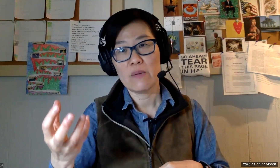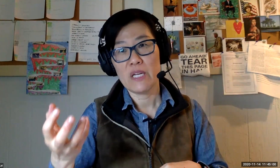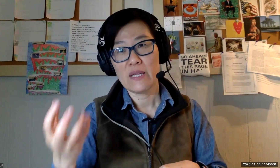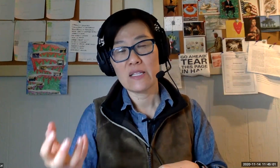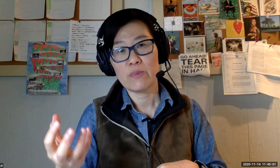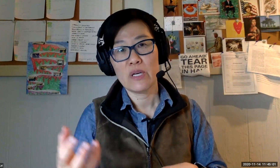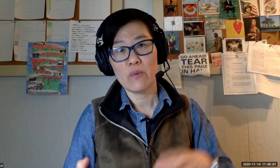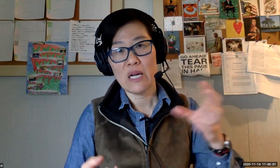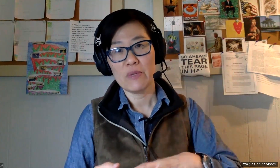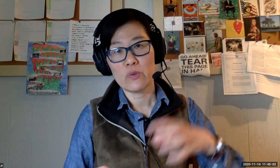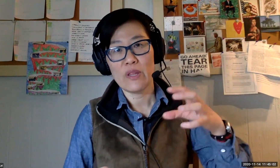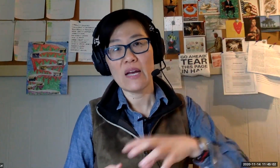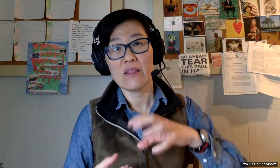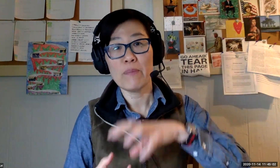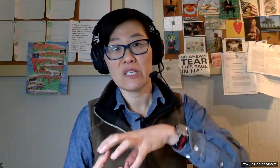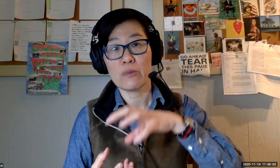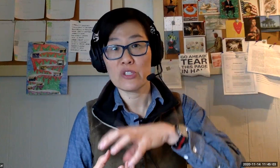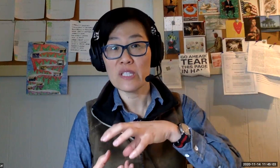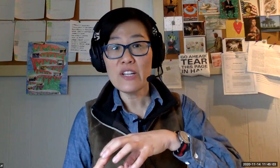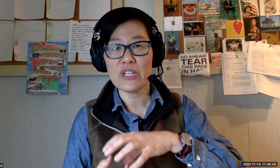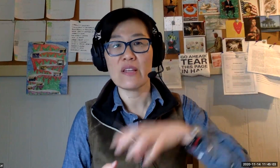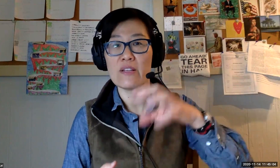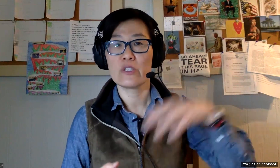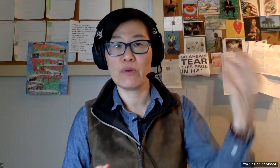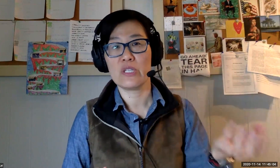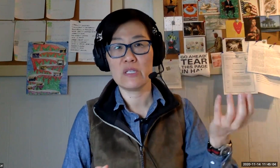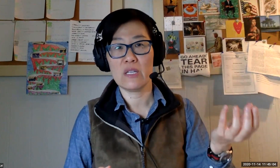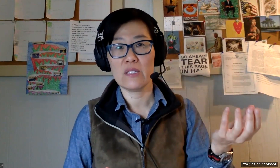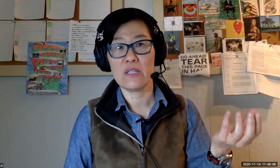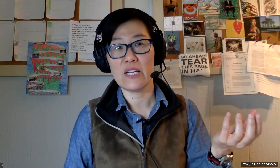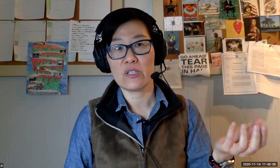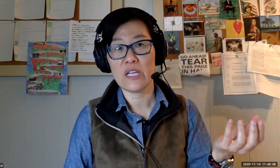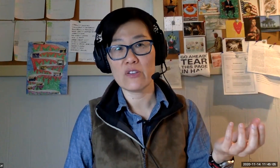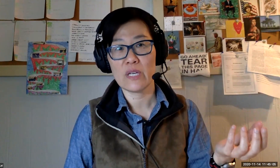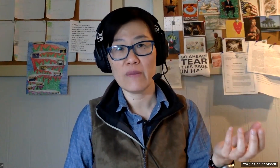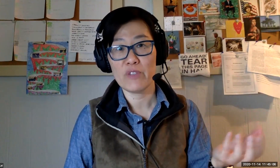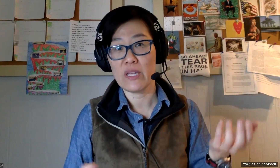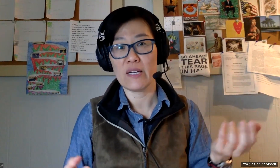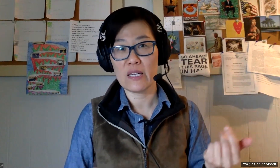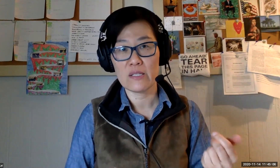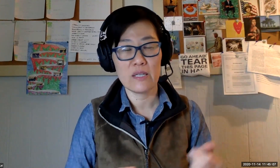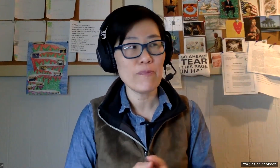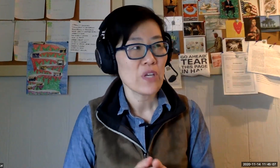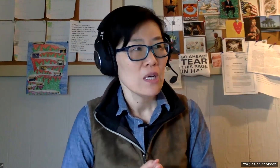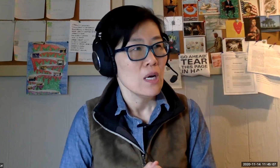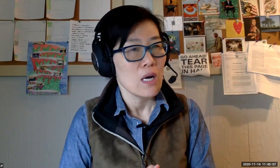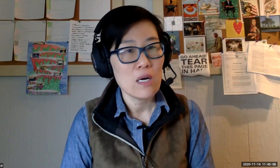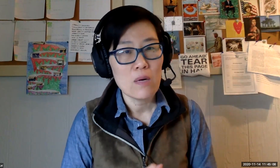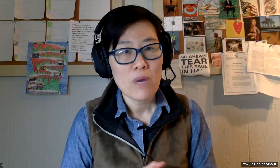happens when somebody lands a book and what happens when that particular person's agent then goes to push it to the editor's house, okay, to the editing house. All